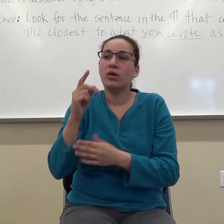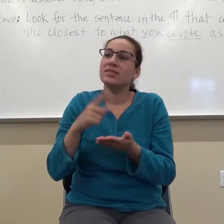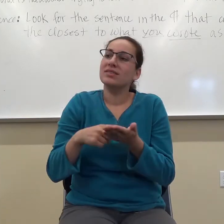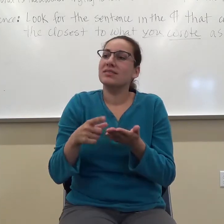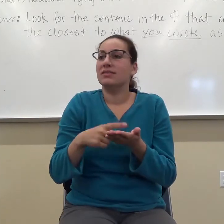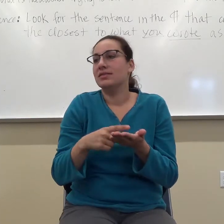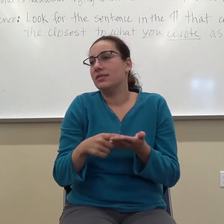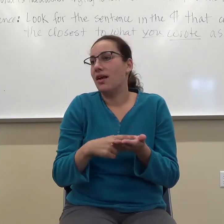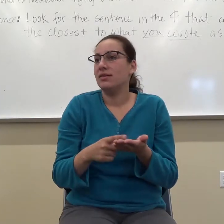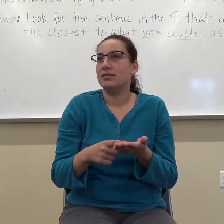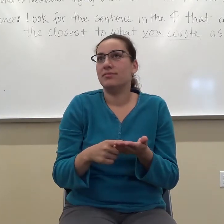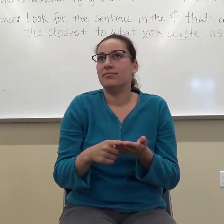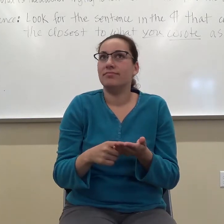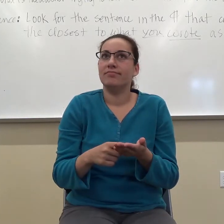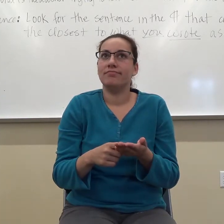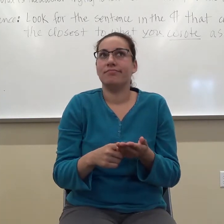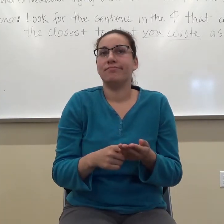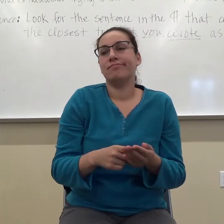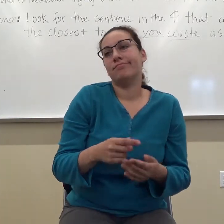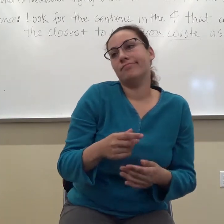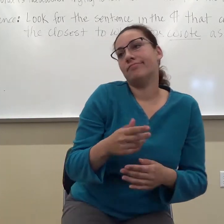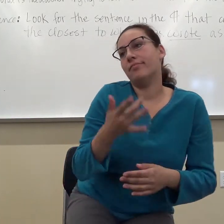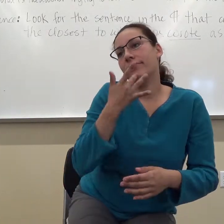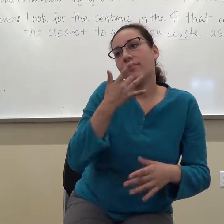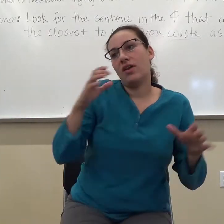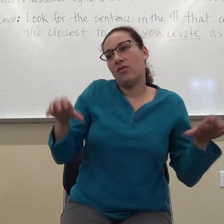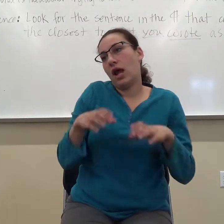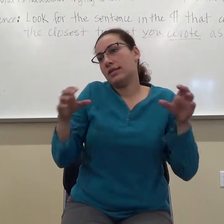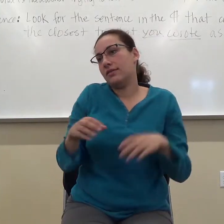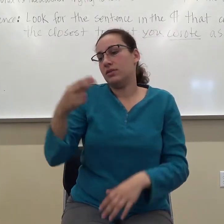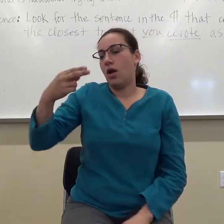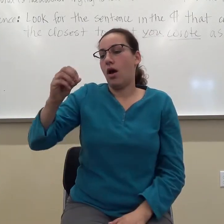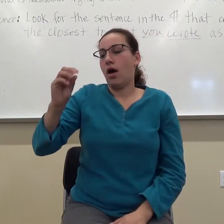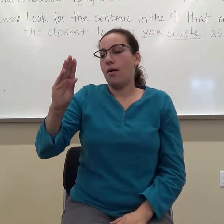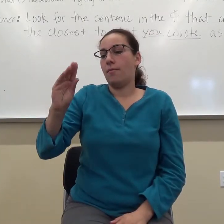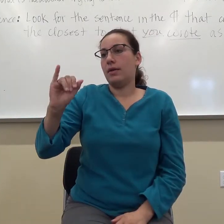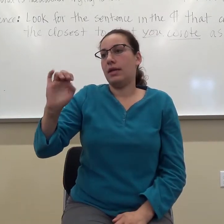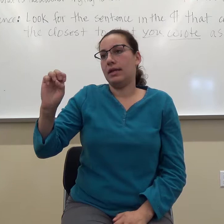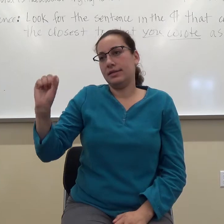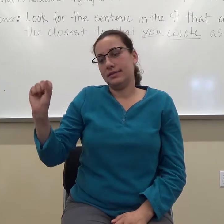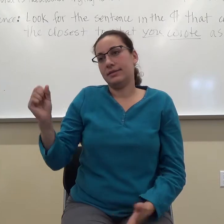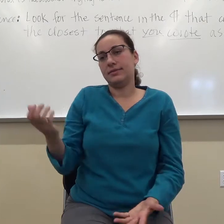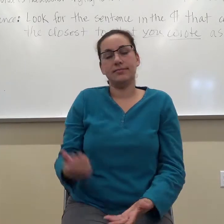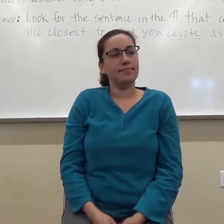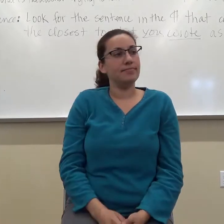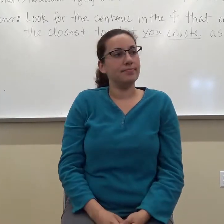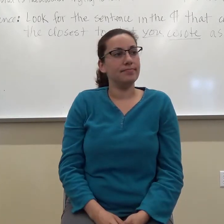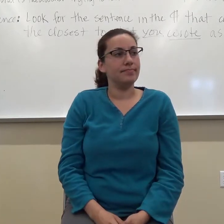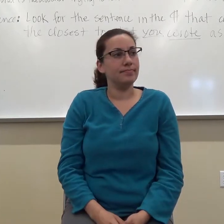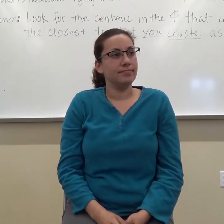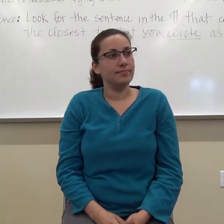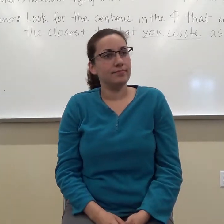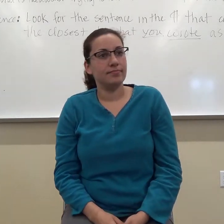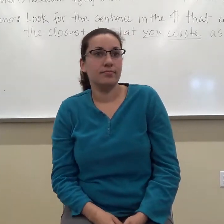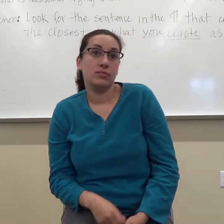again, we want to not fall back on that idea of, oh, that must be the main idea,